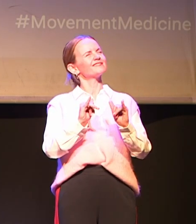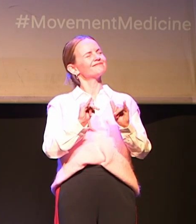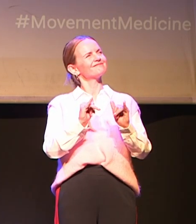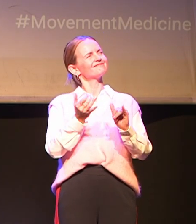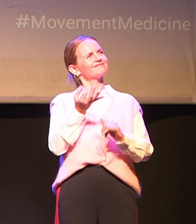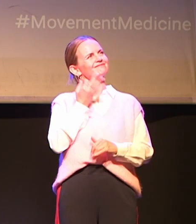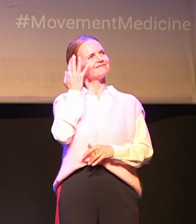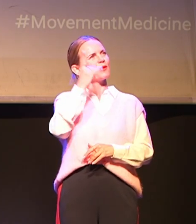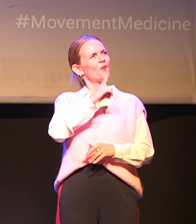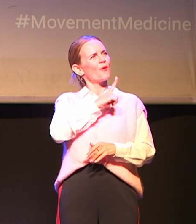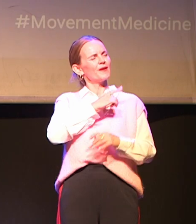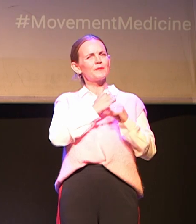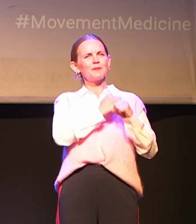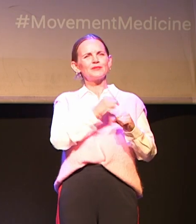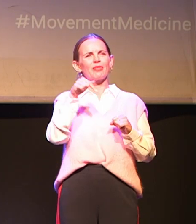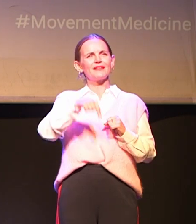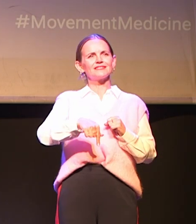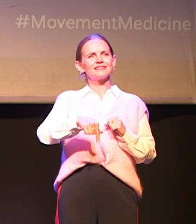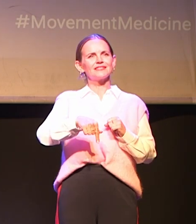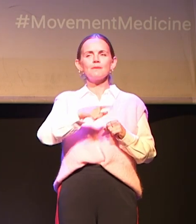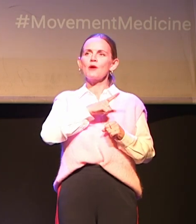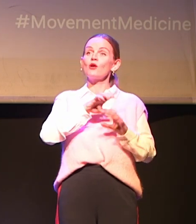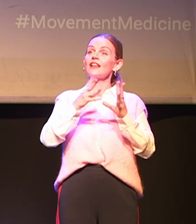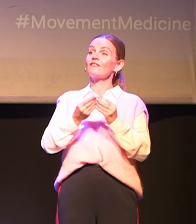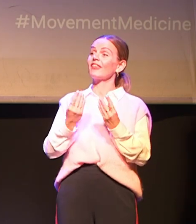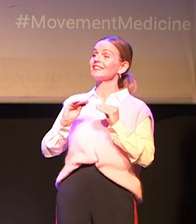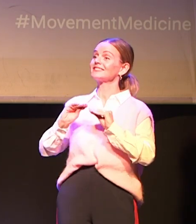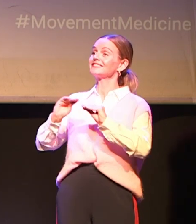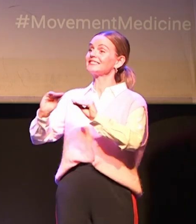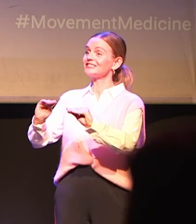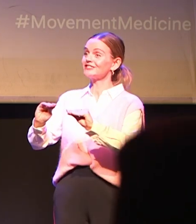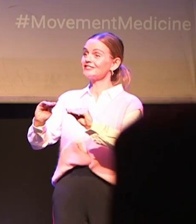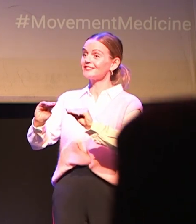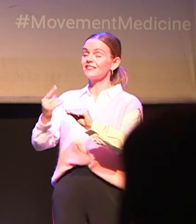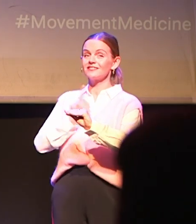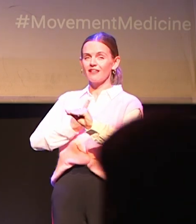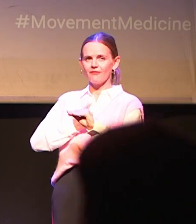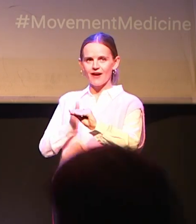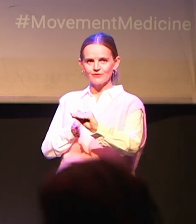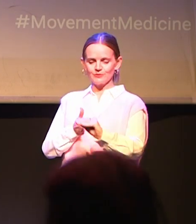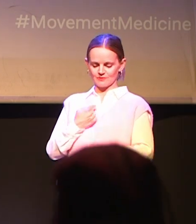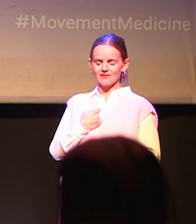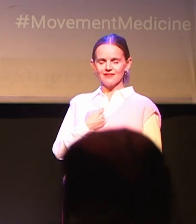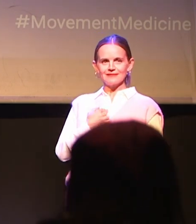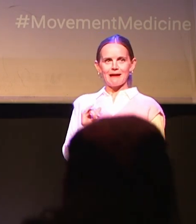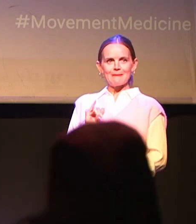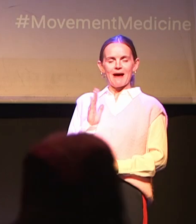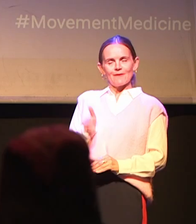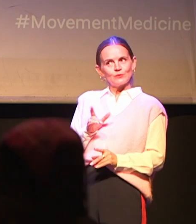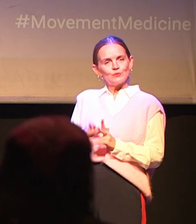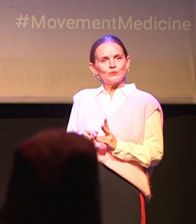Because everything that I do or everything I teach, you have to do it. You have to like do the work